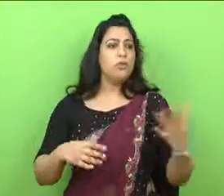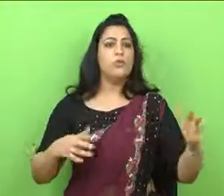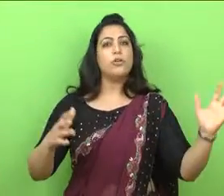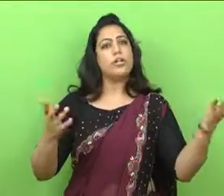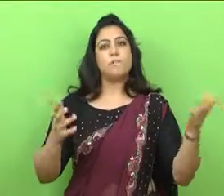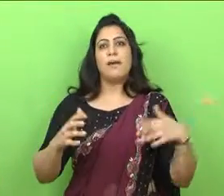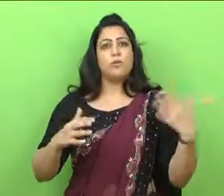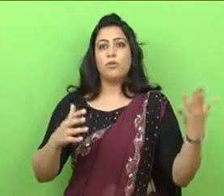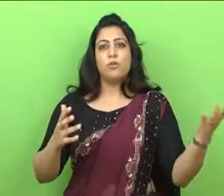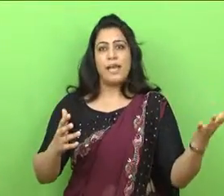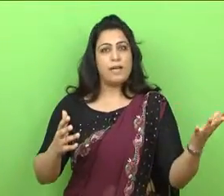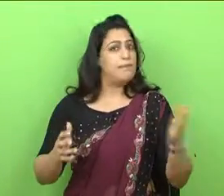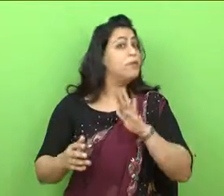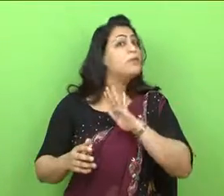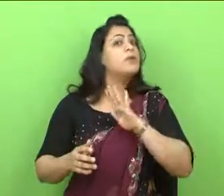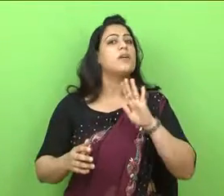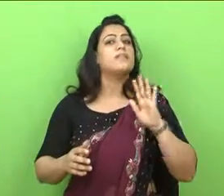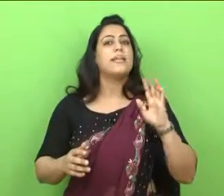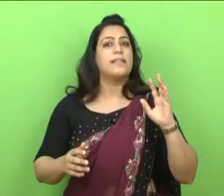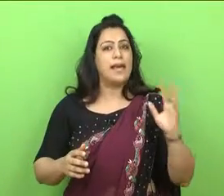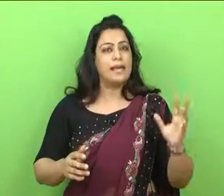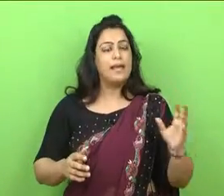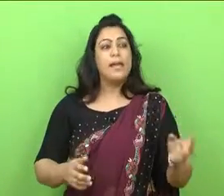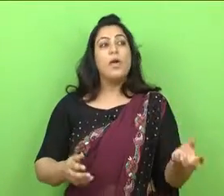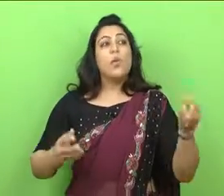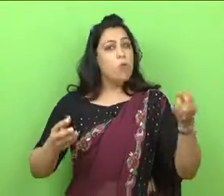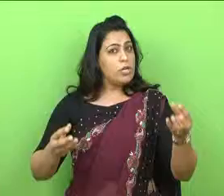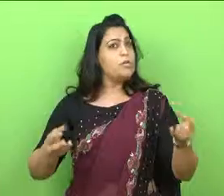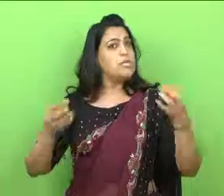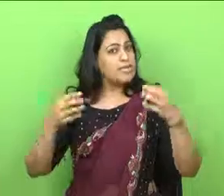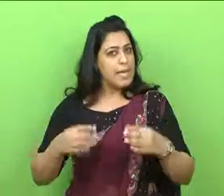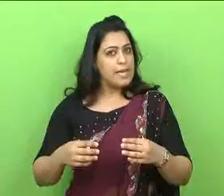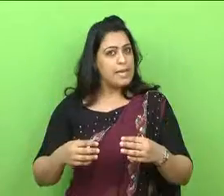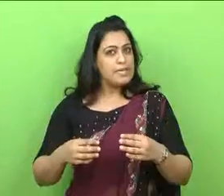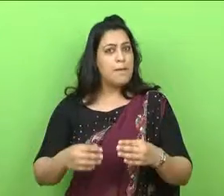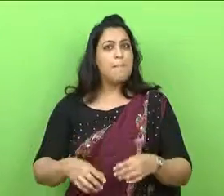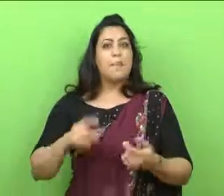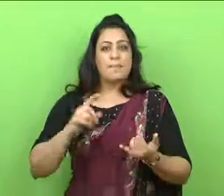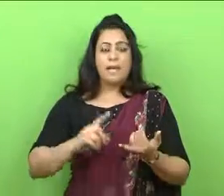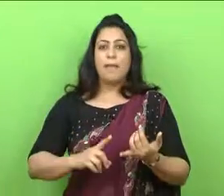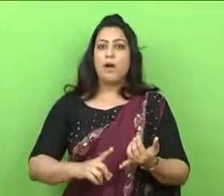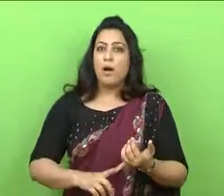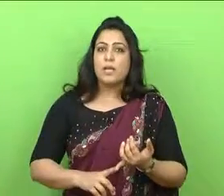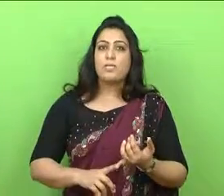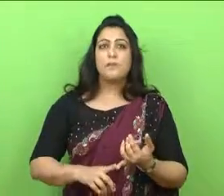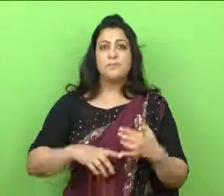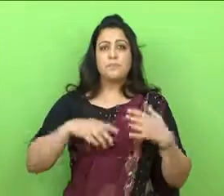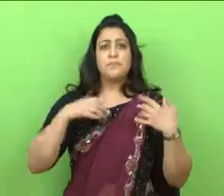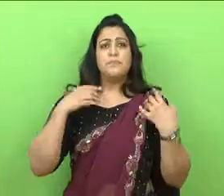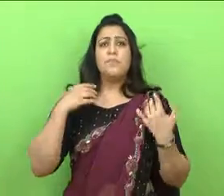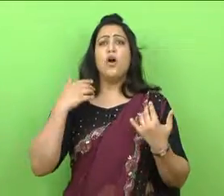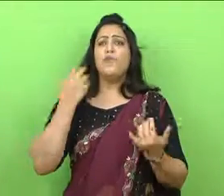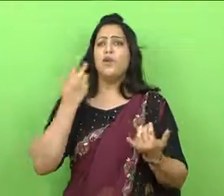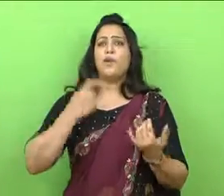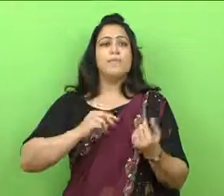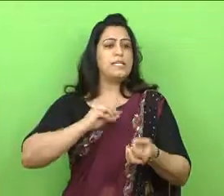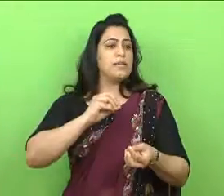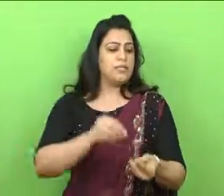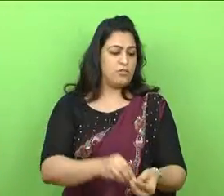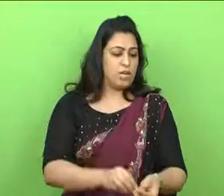you're not a man, you don't look like a man. No, you cannot say that. What you say is that because of your physical